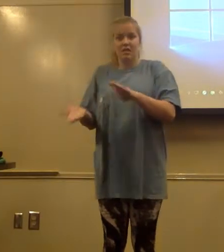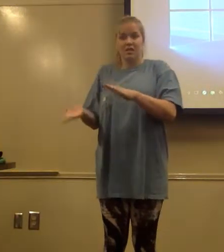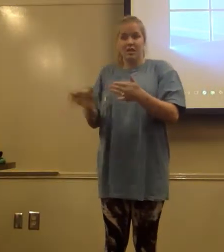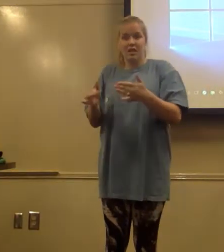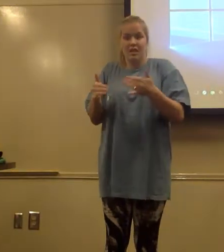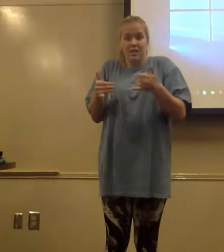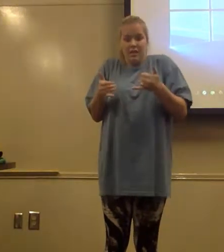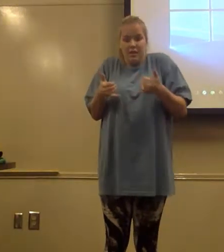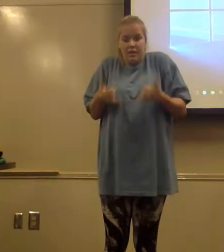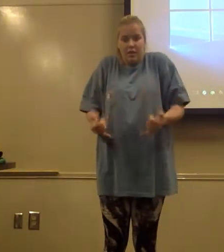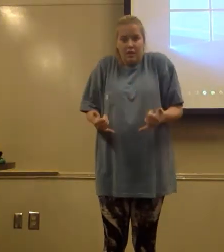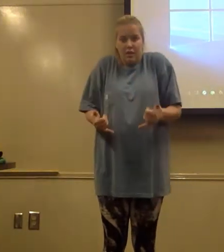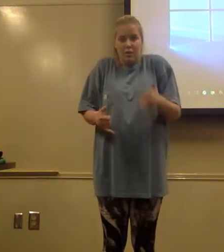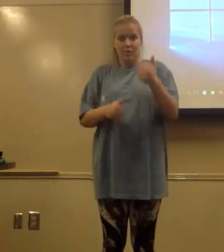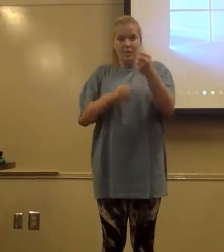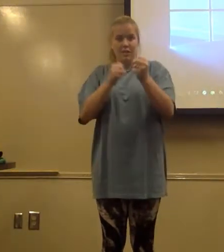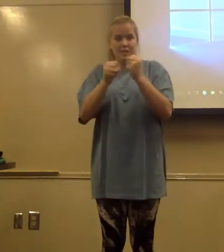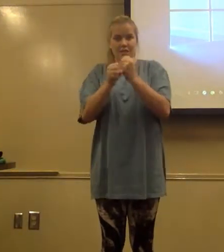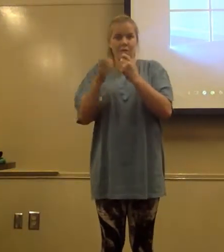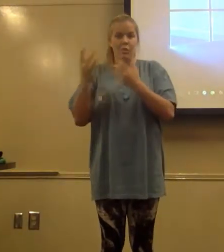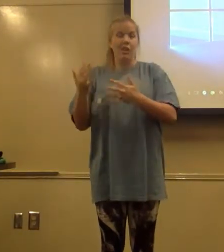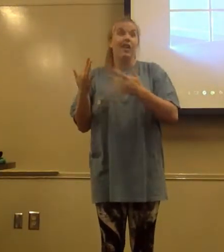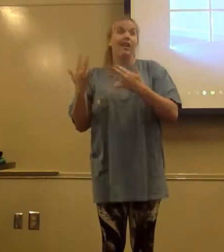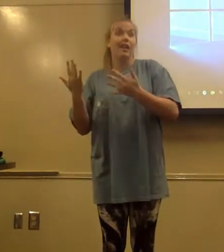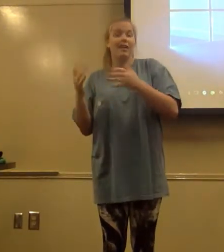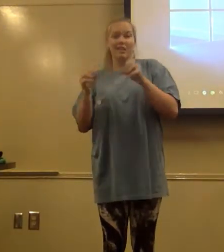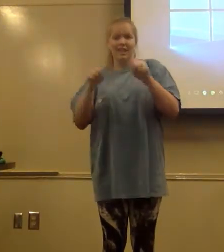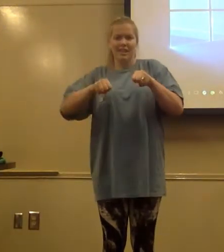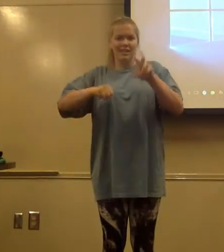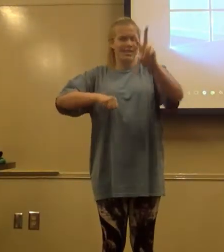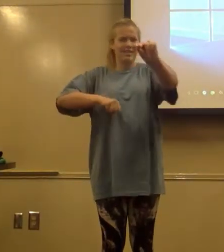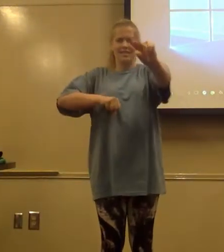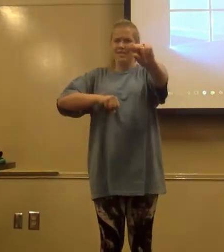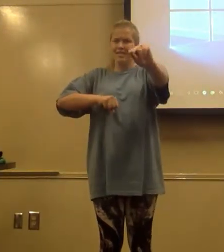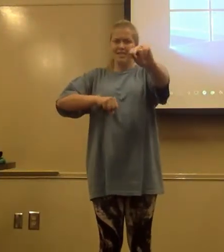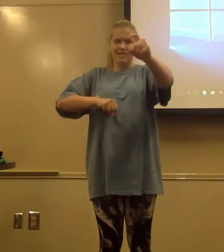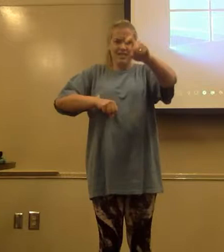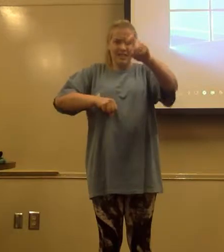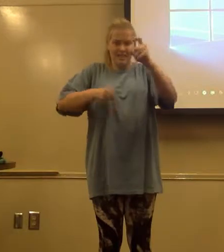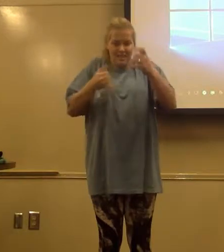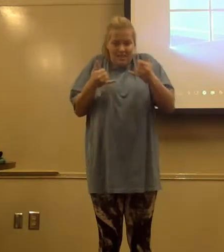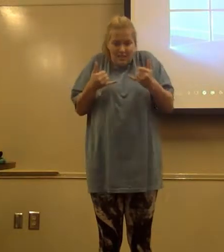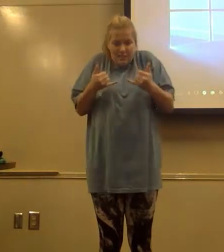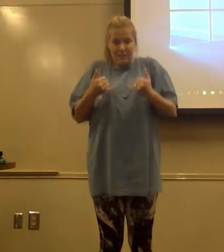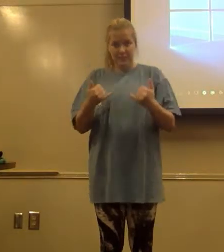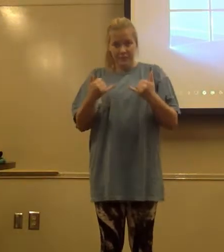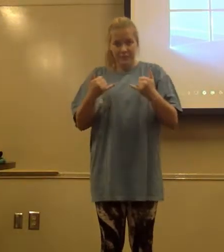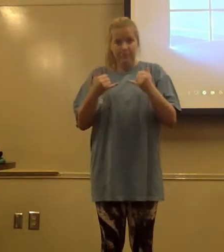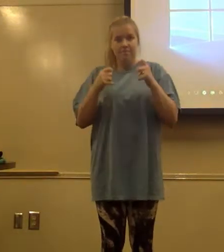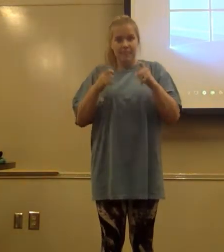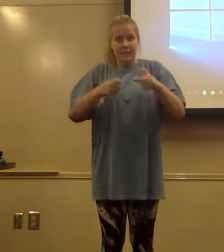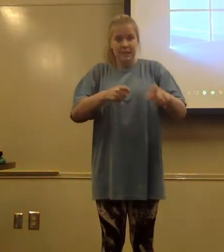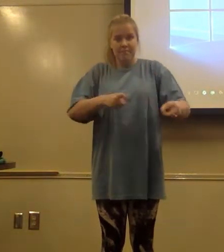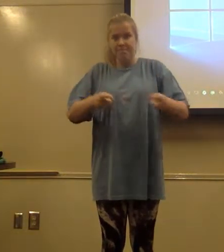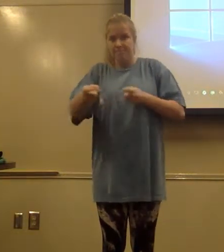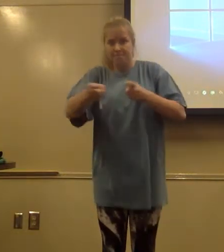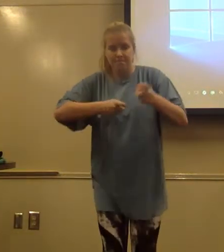10 years for them to kind of slowly take over the medical system. People are dying now. We need to take this directly to the people. And